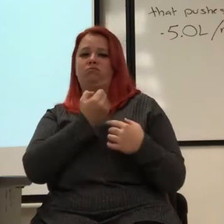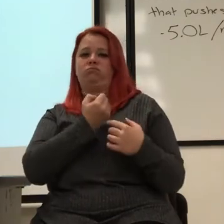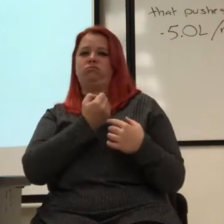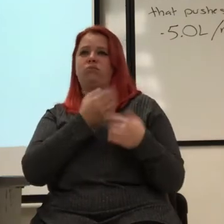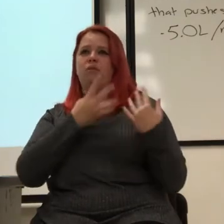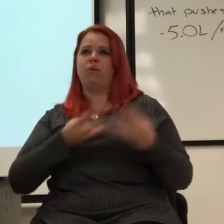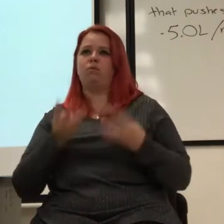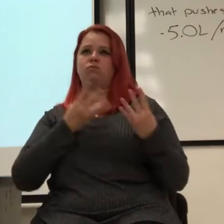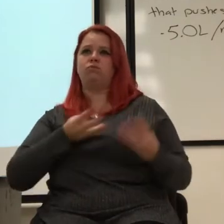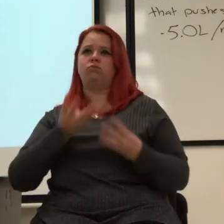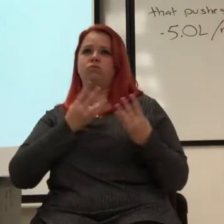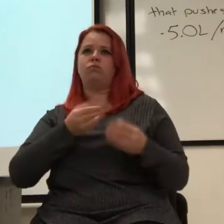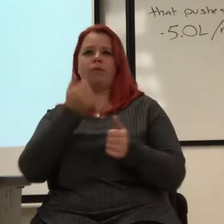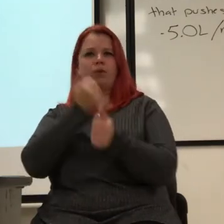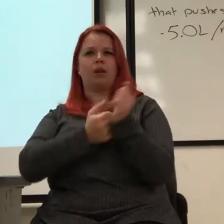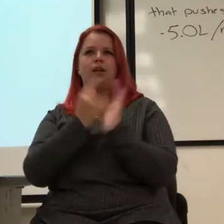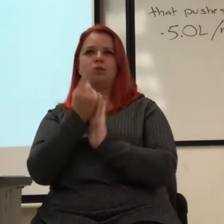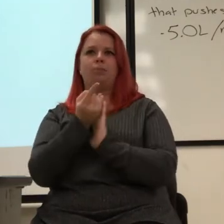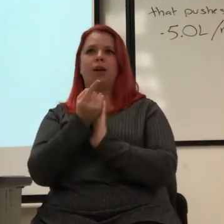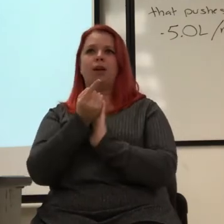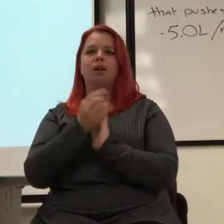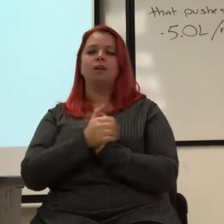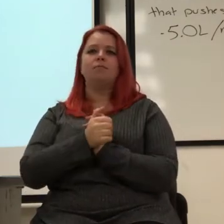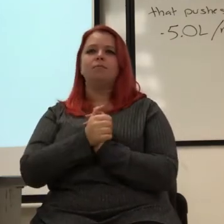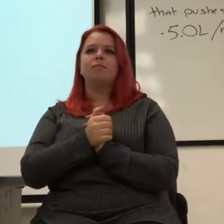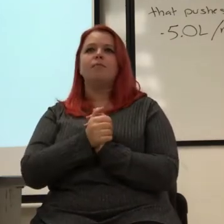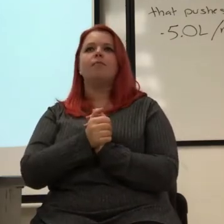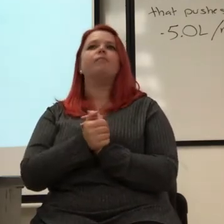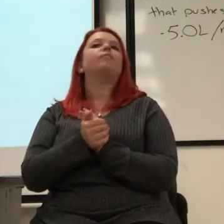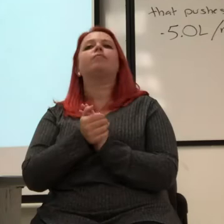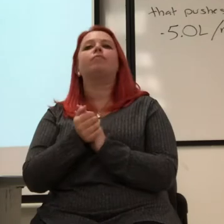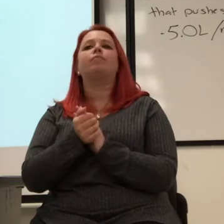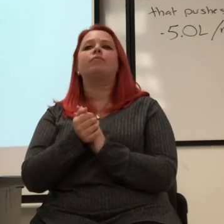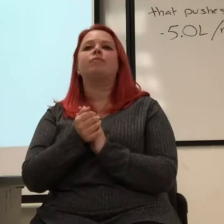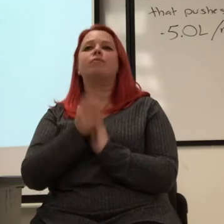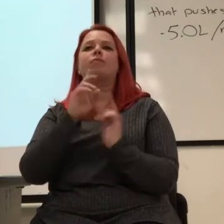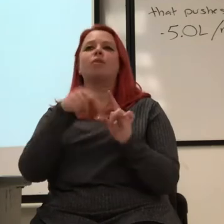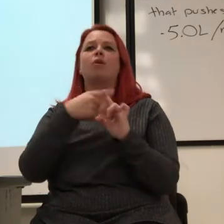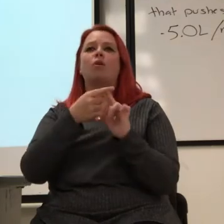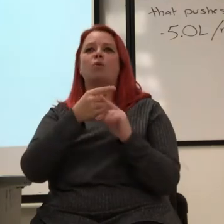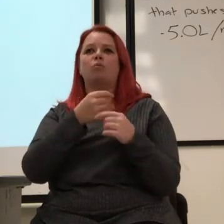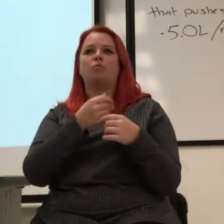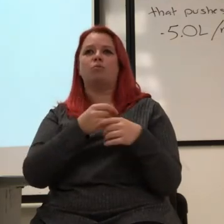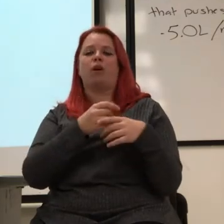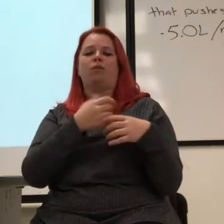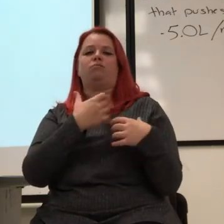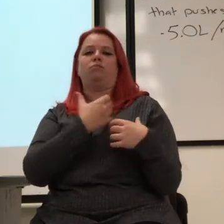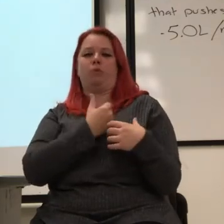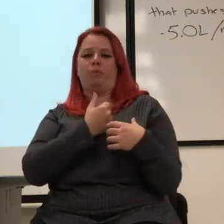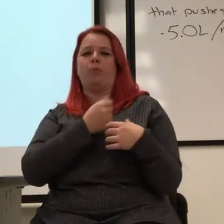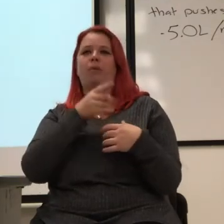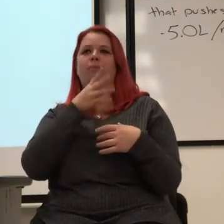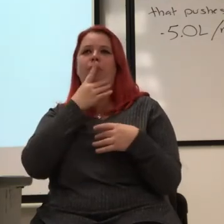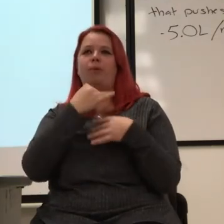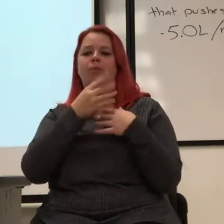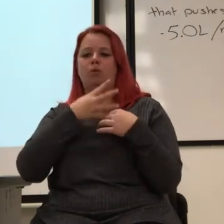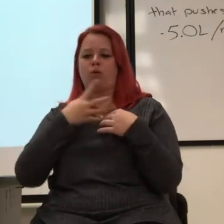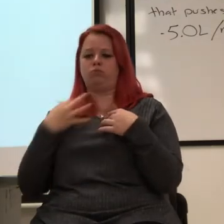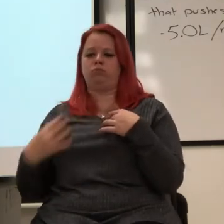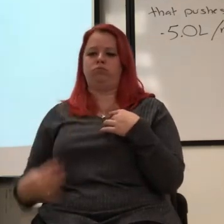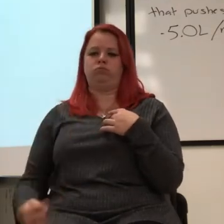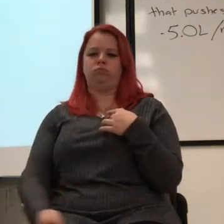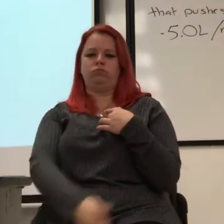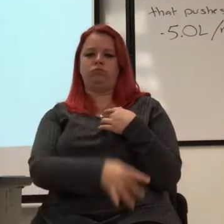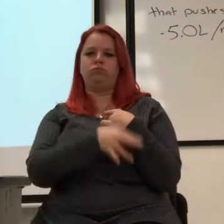and it circulates, right? You pump blood out, and it comes back. It goes round and round, all right? And we'll learn